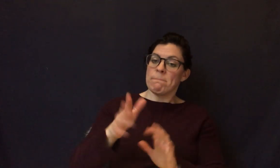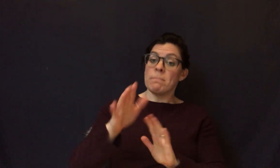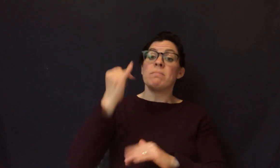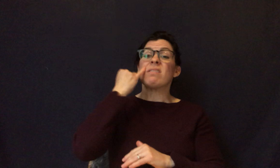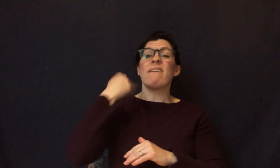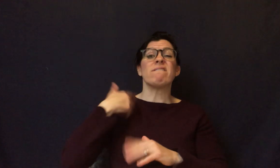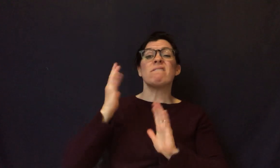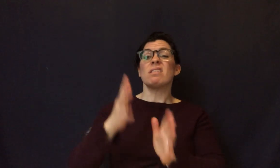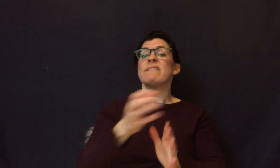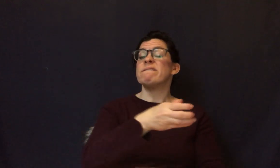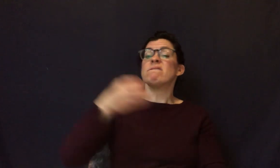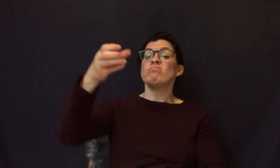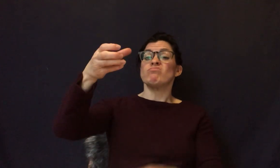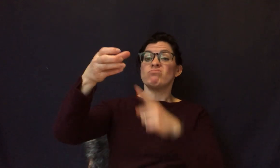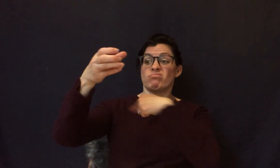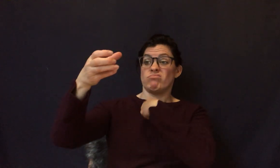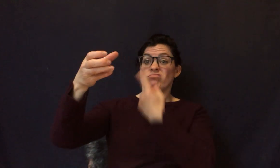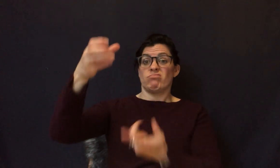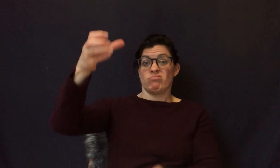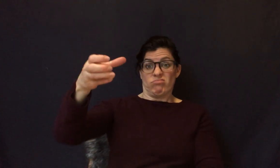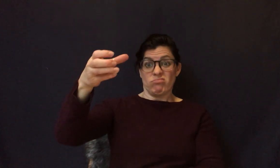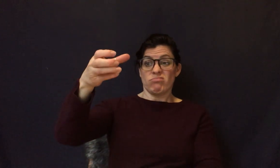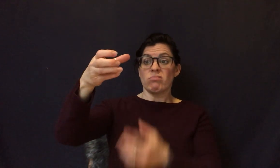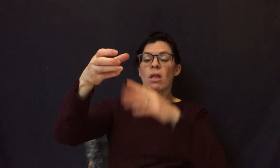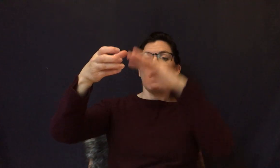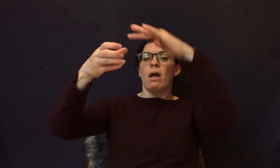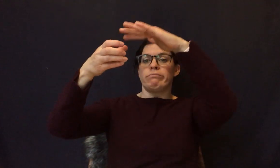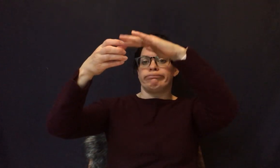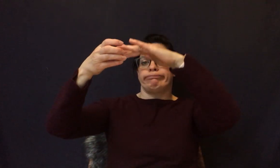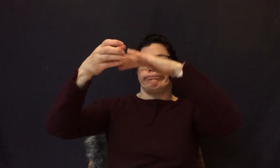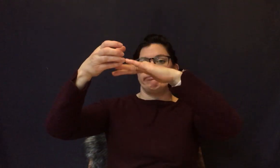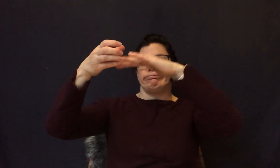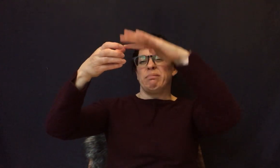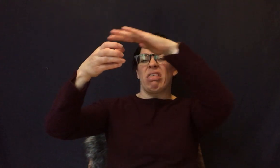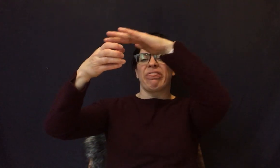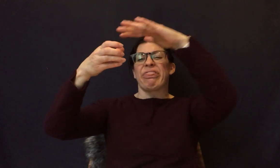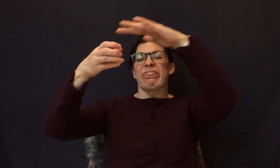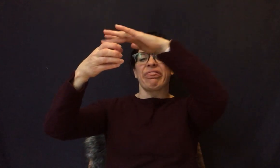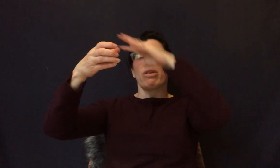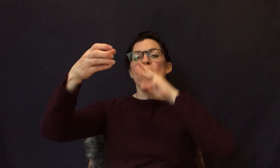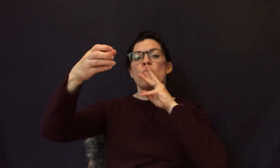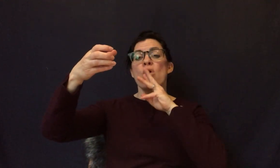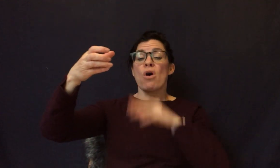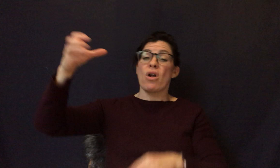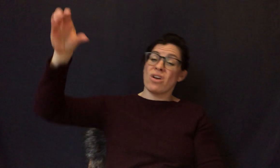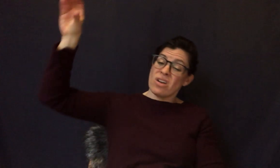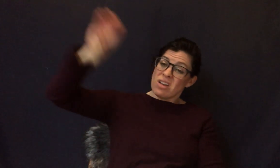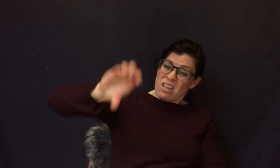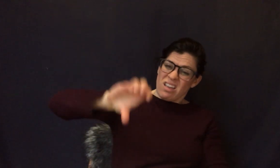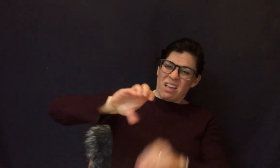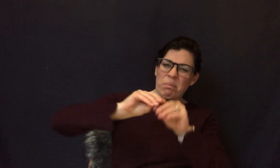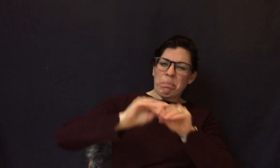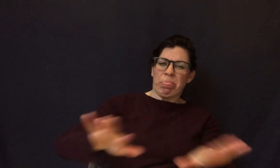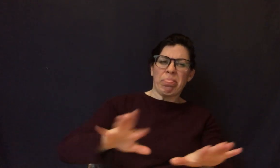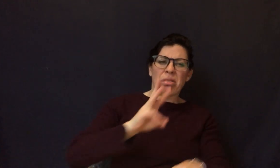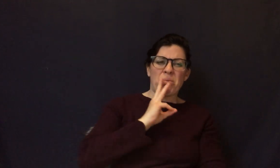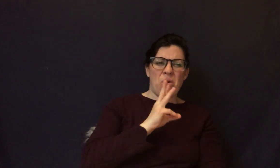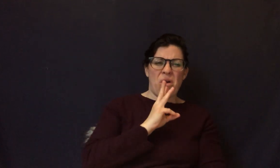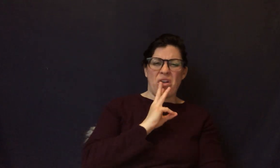the ketchup bottle and do what? Shake it up. Okay. Well, it's the same thing with a fire extinguisher. The fire extinguisher's been sitting on